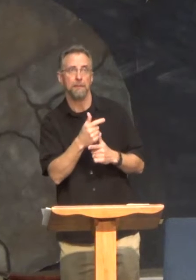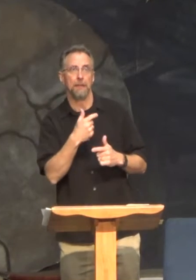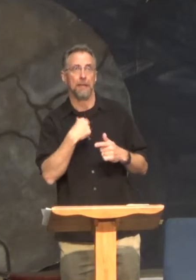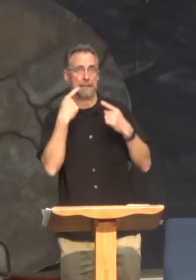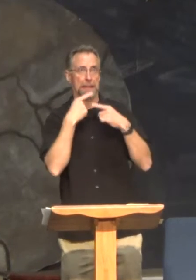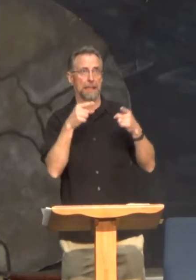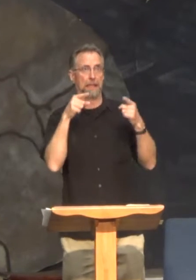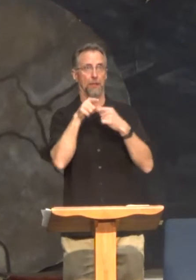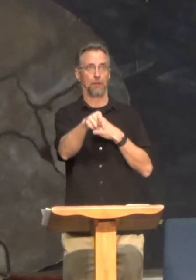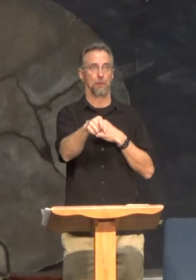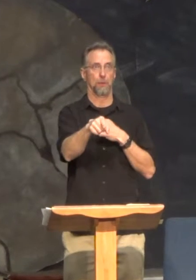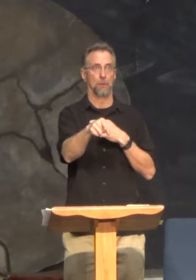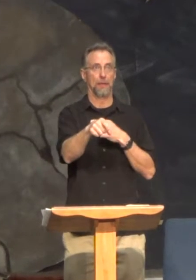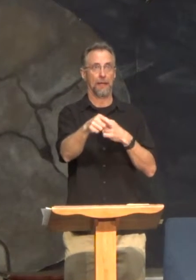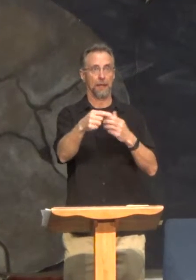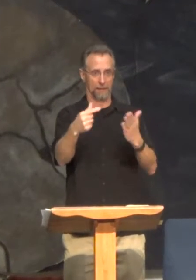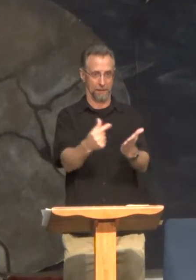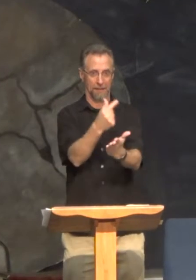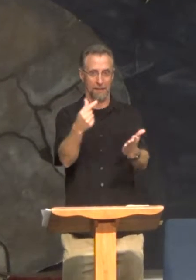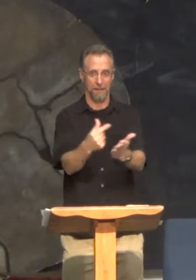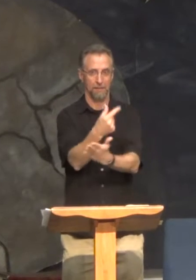Moreover, brother, I declare to you the gospel